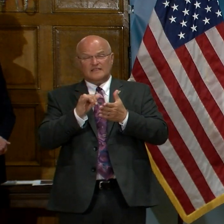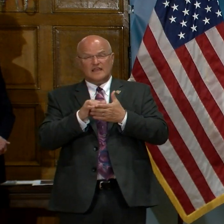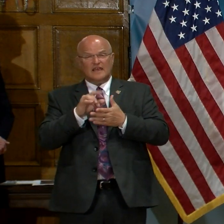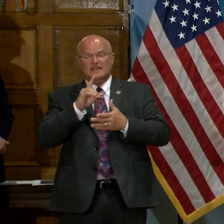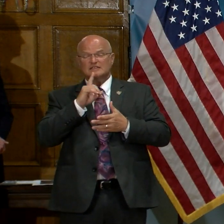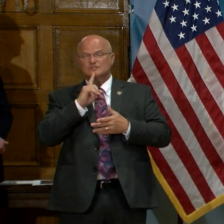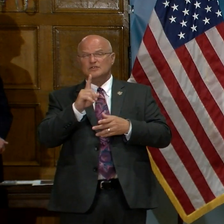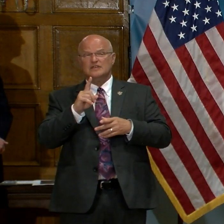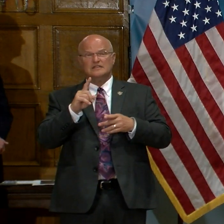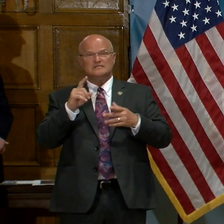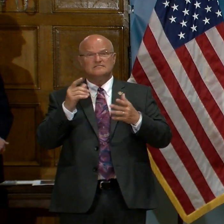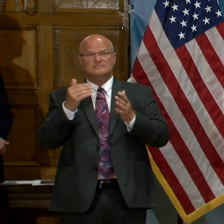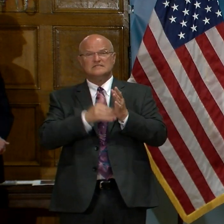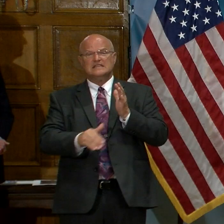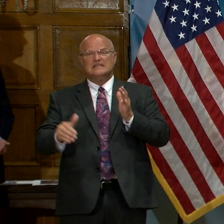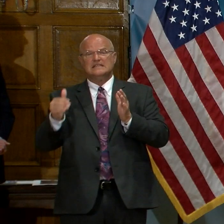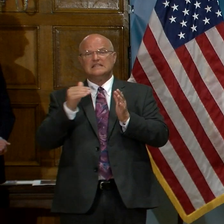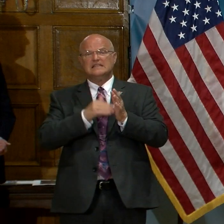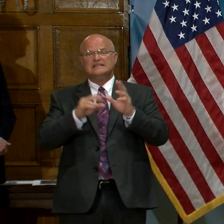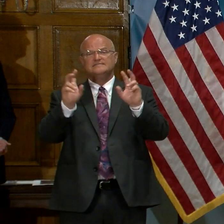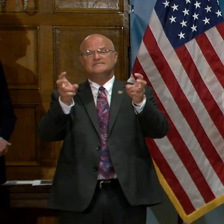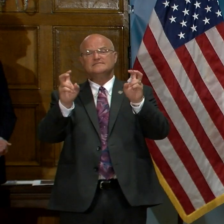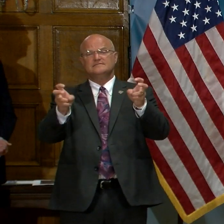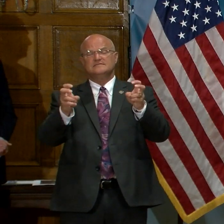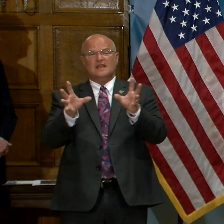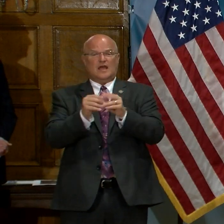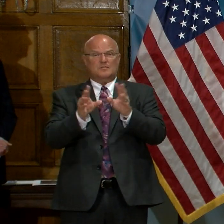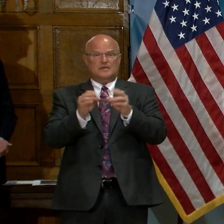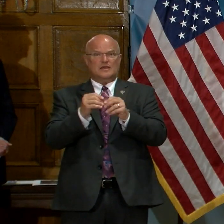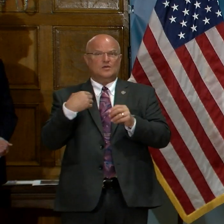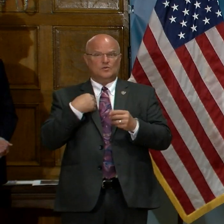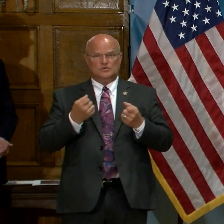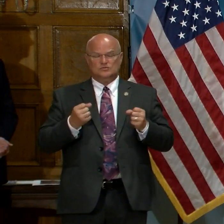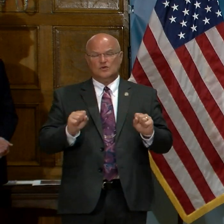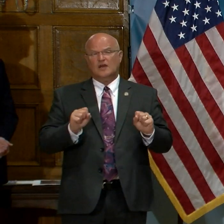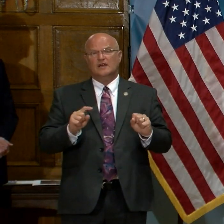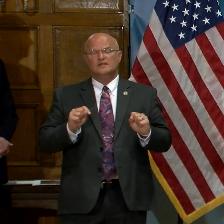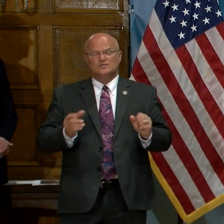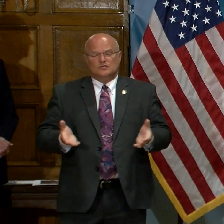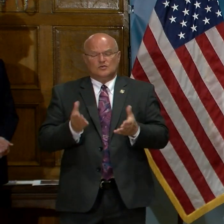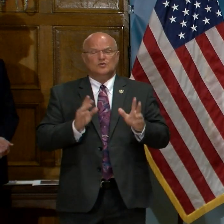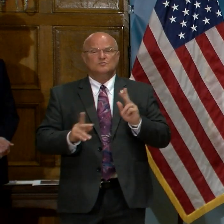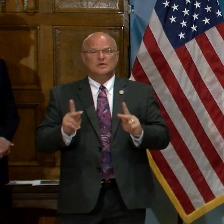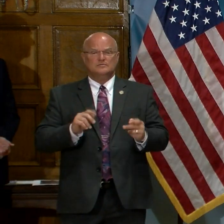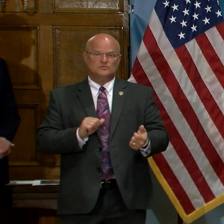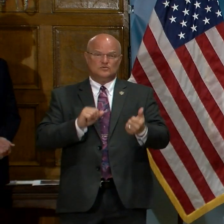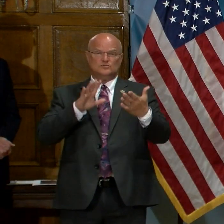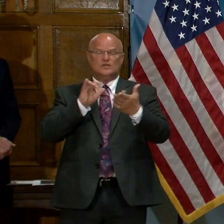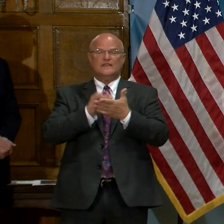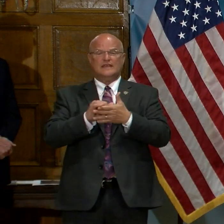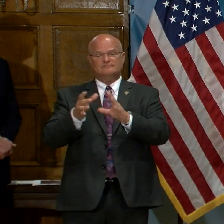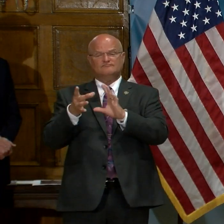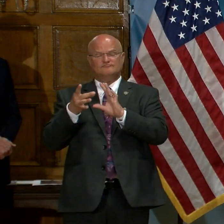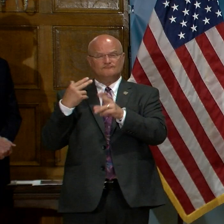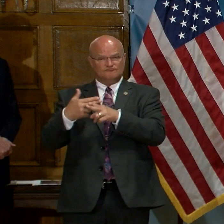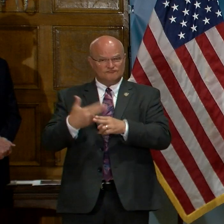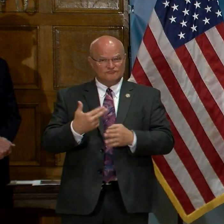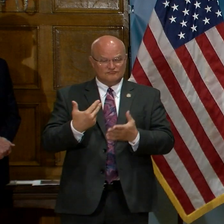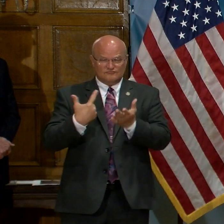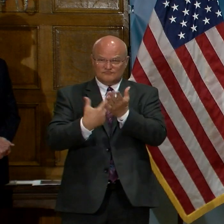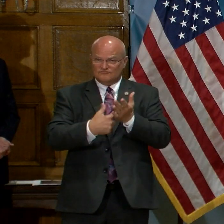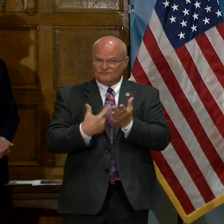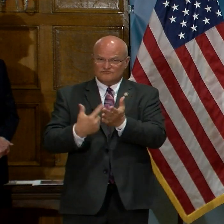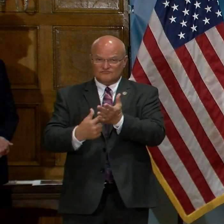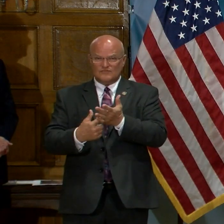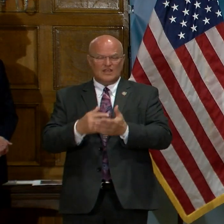it's just been a resounding theme in our meetings, and we're just trying to encourage people to address it, talk about it, and it's